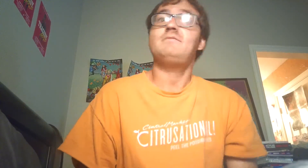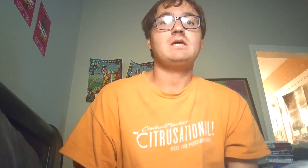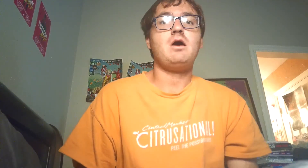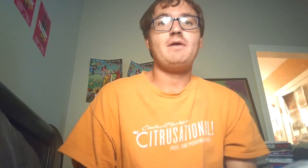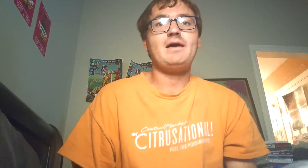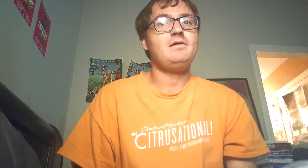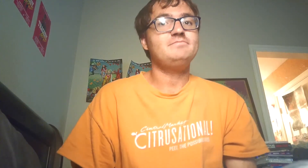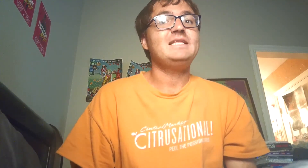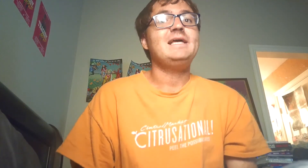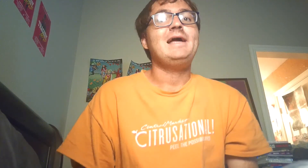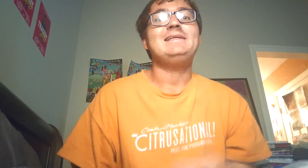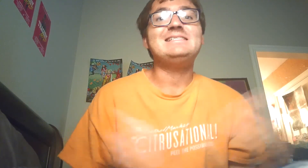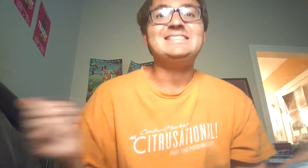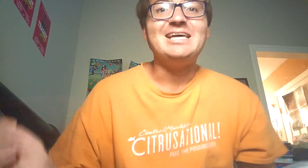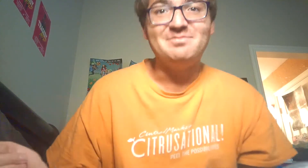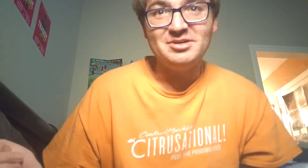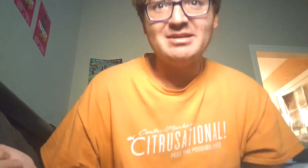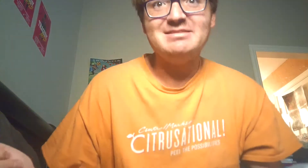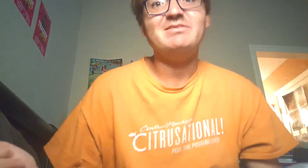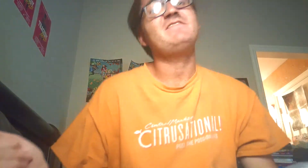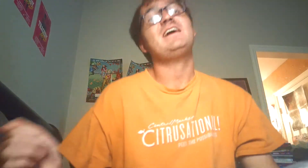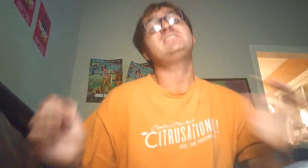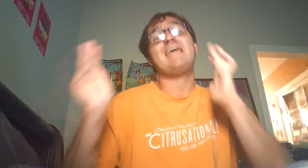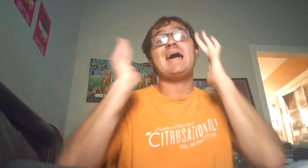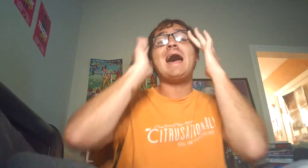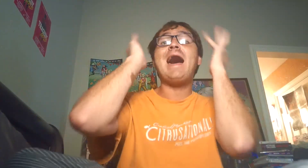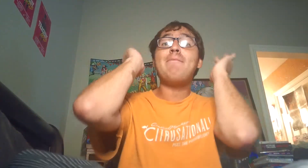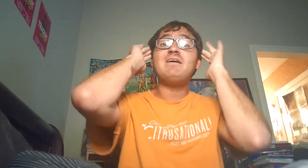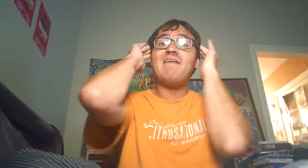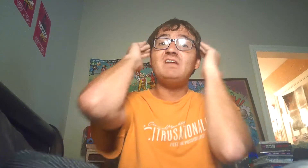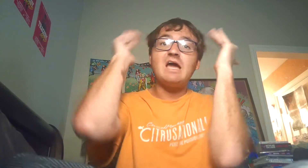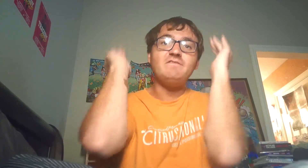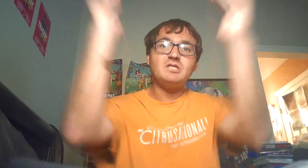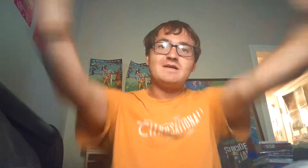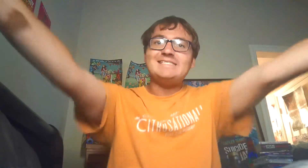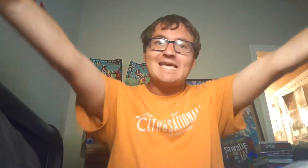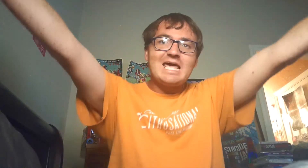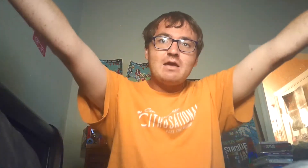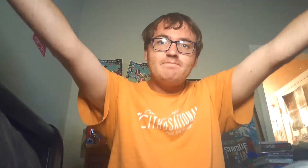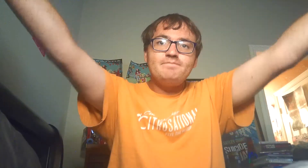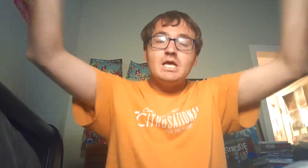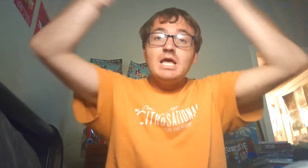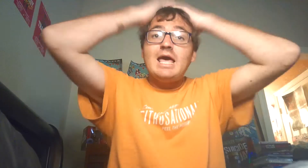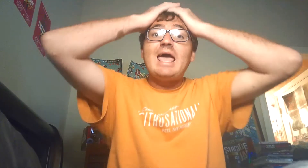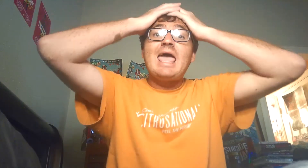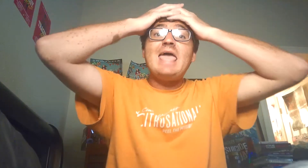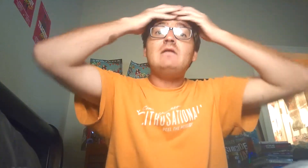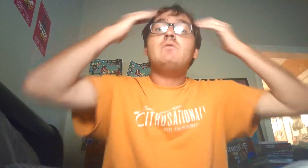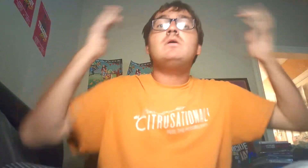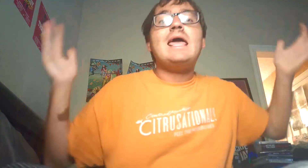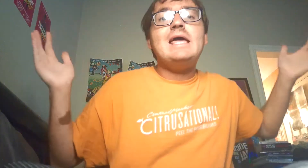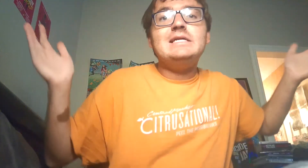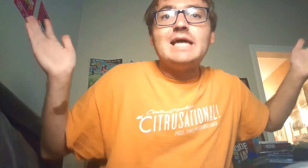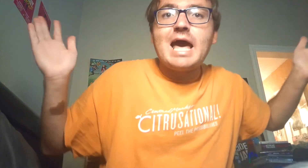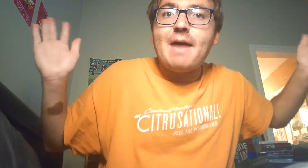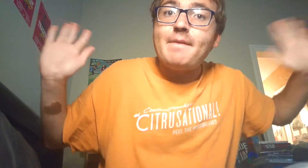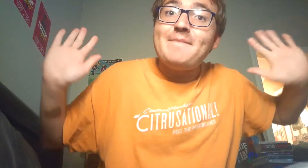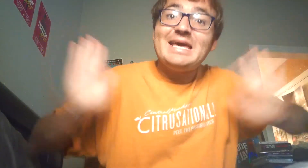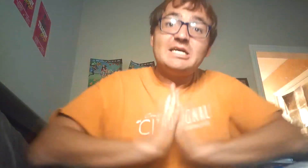like, oh, hell. And then Sailor Moon, I was like, what the fuck? So yeah, I'm a graphic novel nerd, yes I am. And I'm a manga nerd,